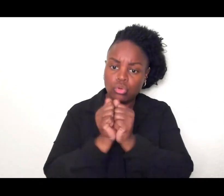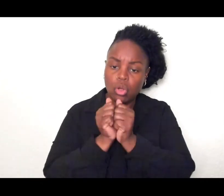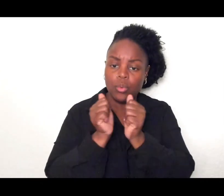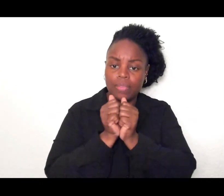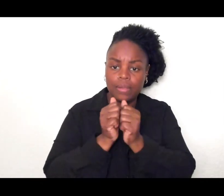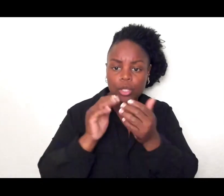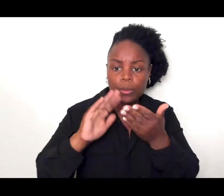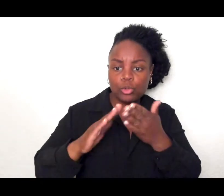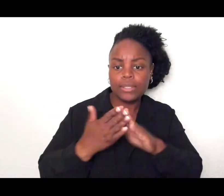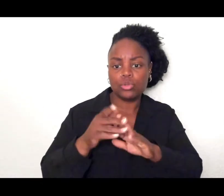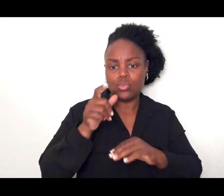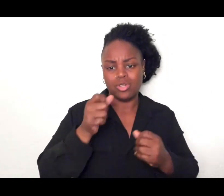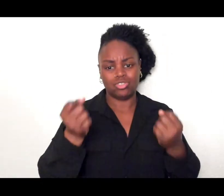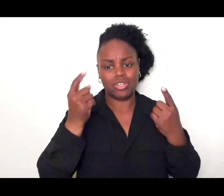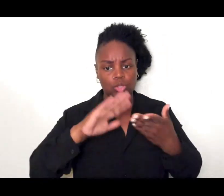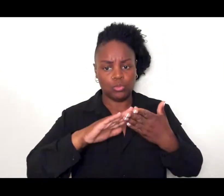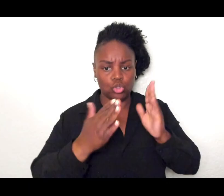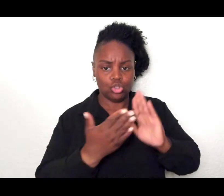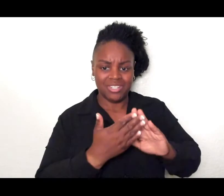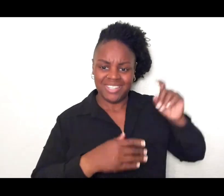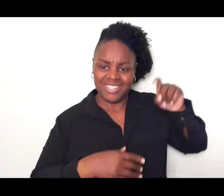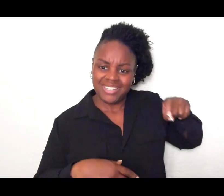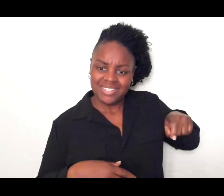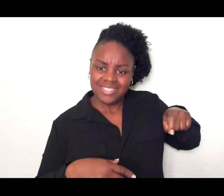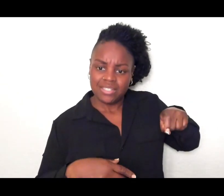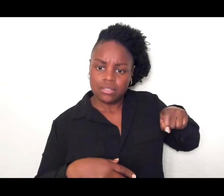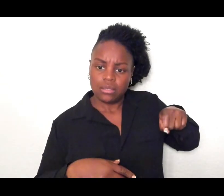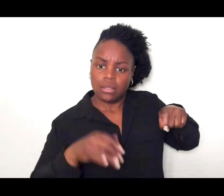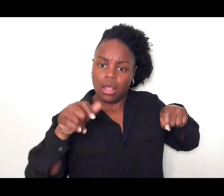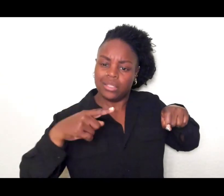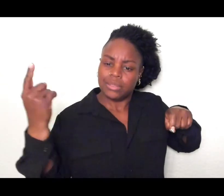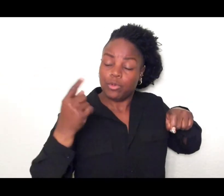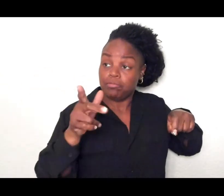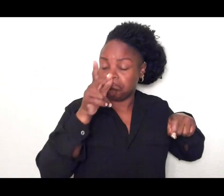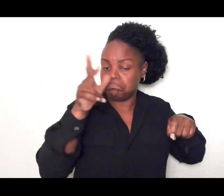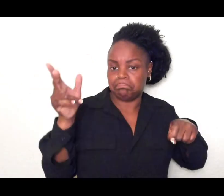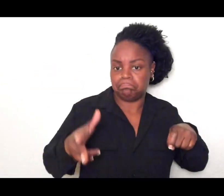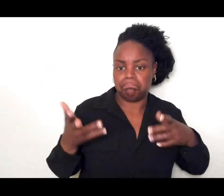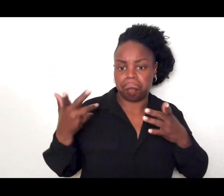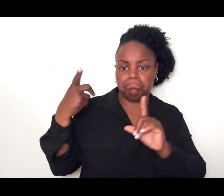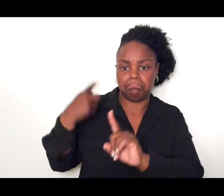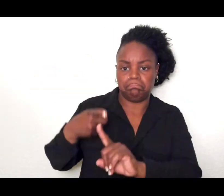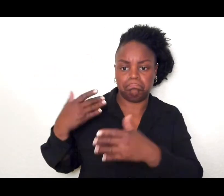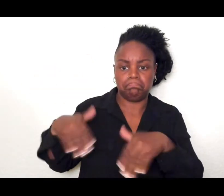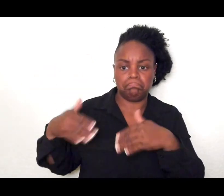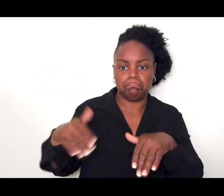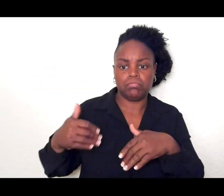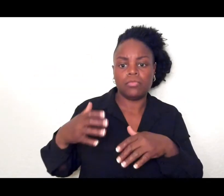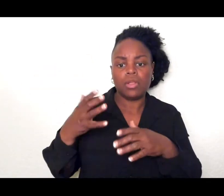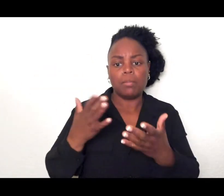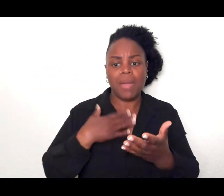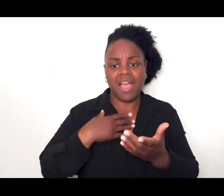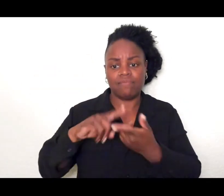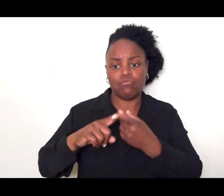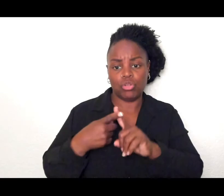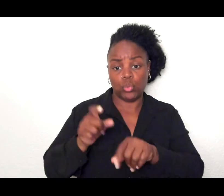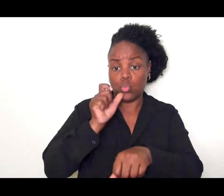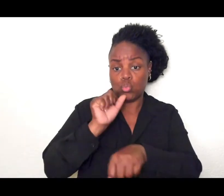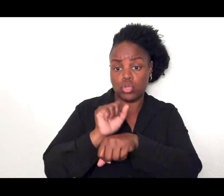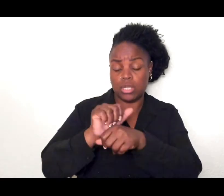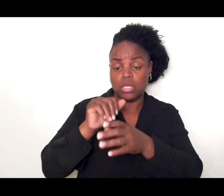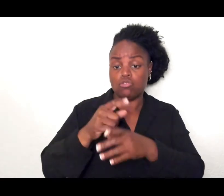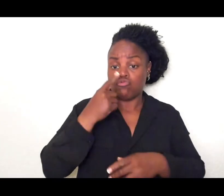exacerbates a lot of pulmonary conditions that make communities vulnerable to things like COVID.